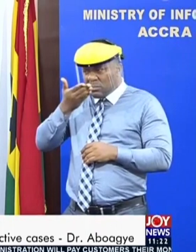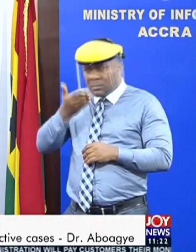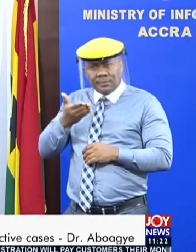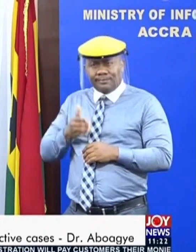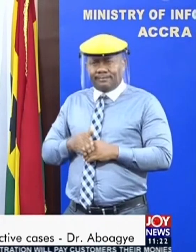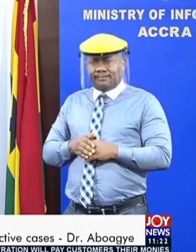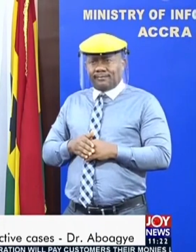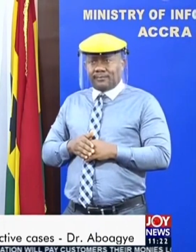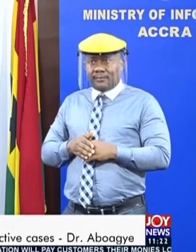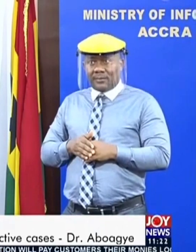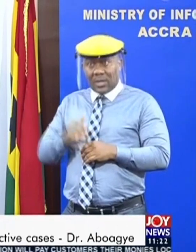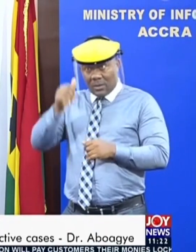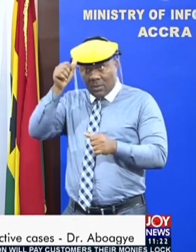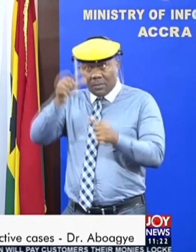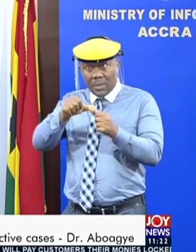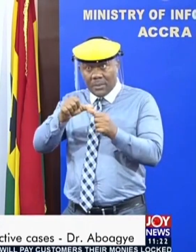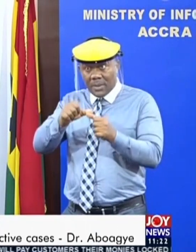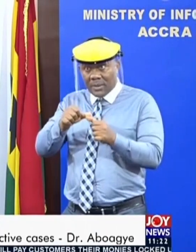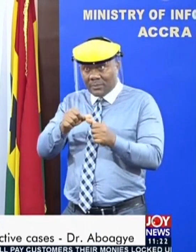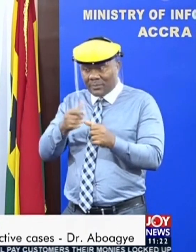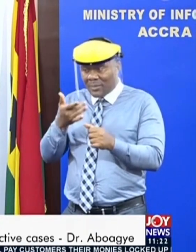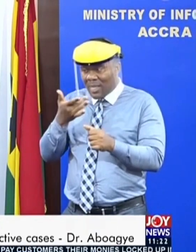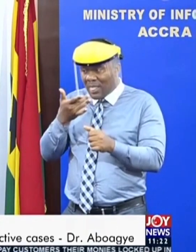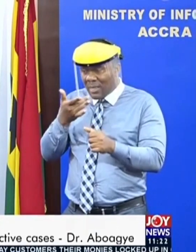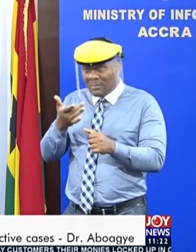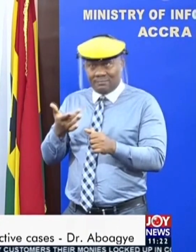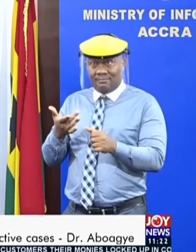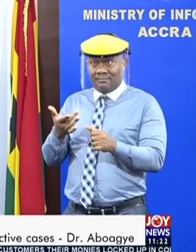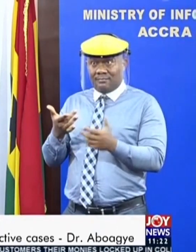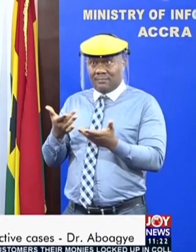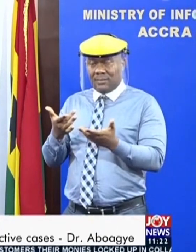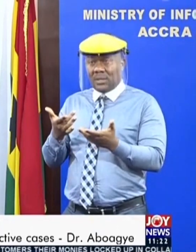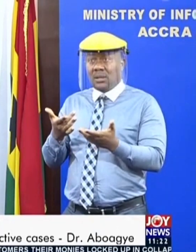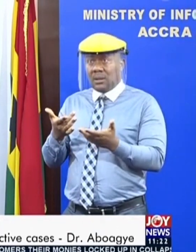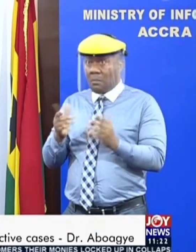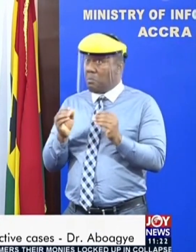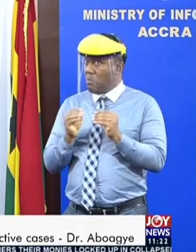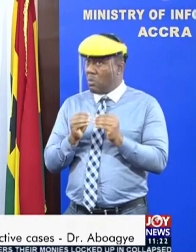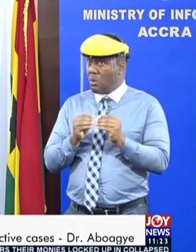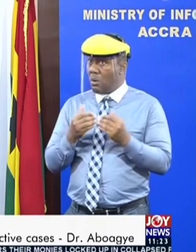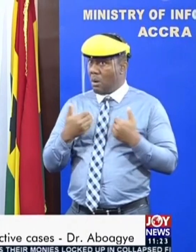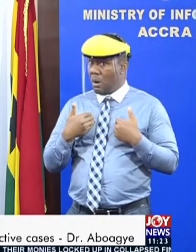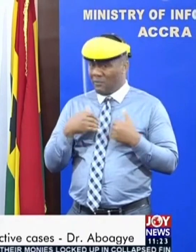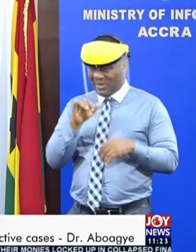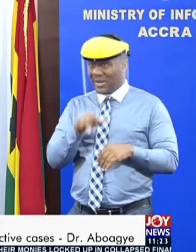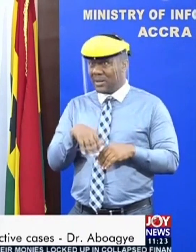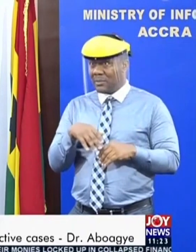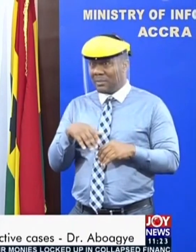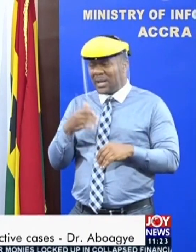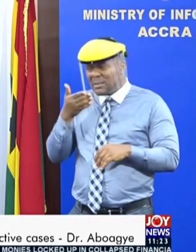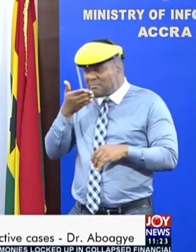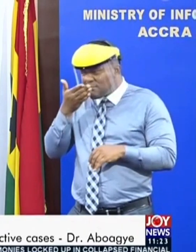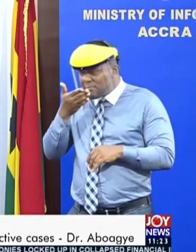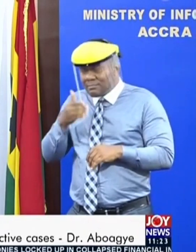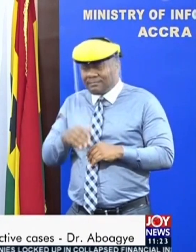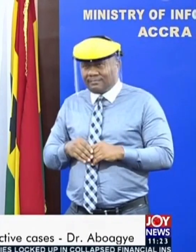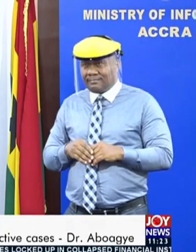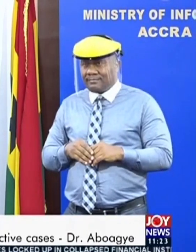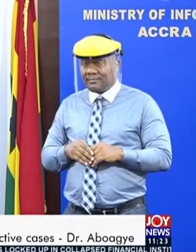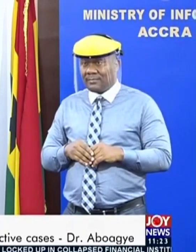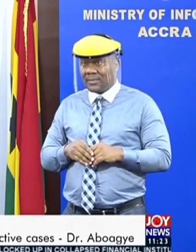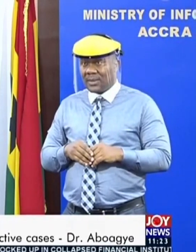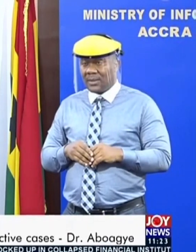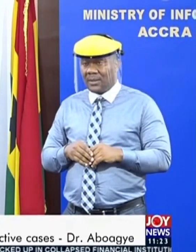of taste is relatively higher than the loss of smell. And then we have a small group that will also present,